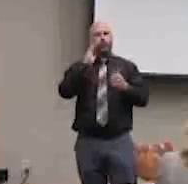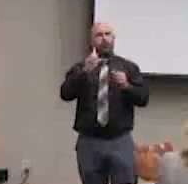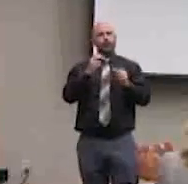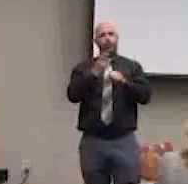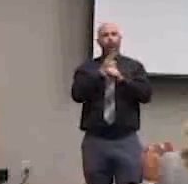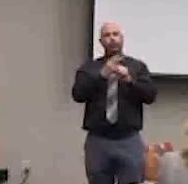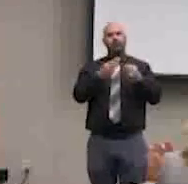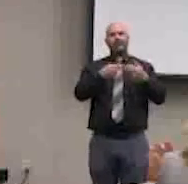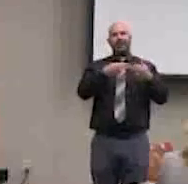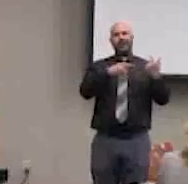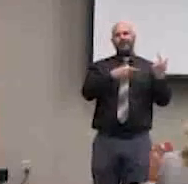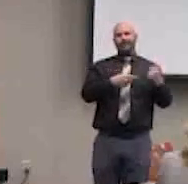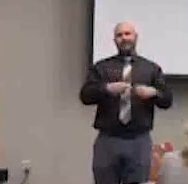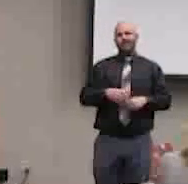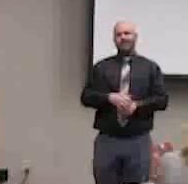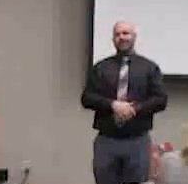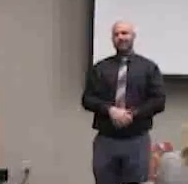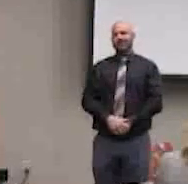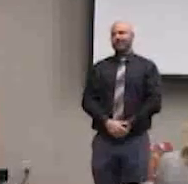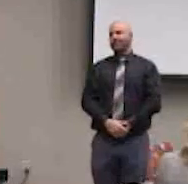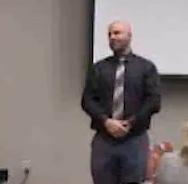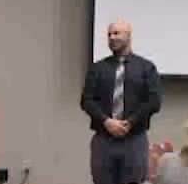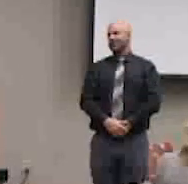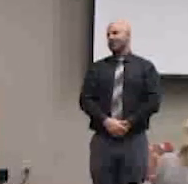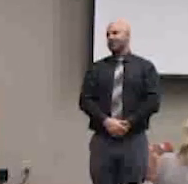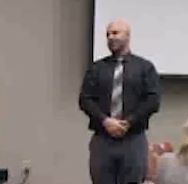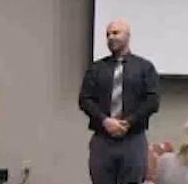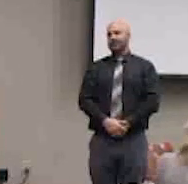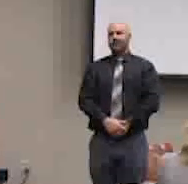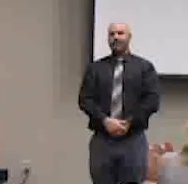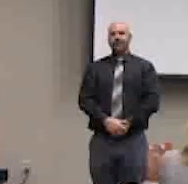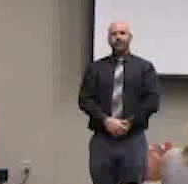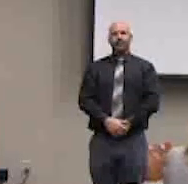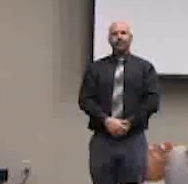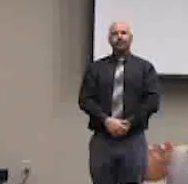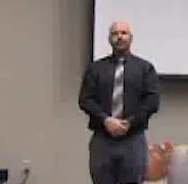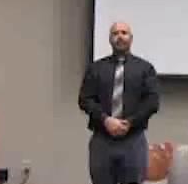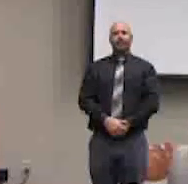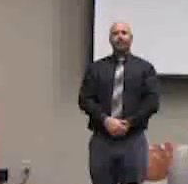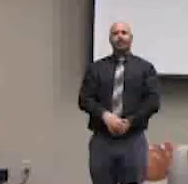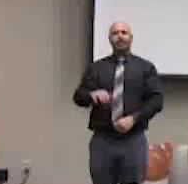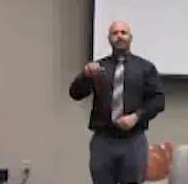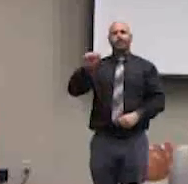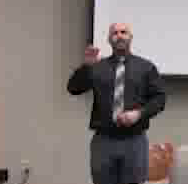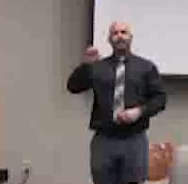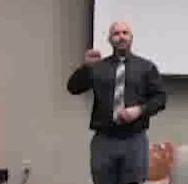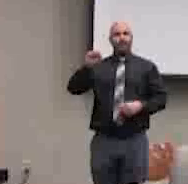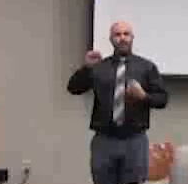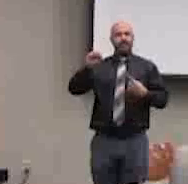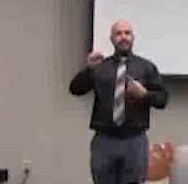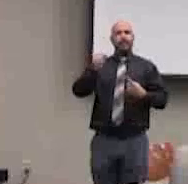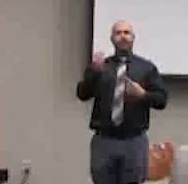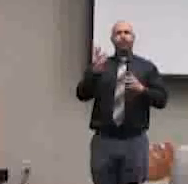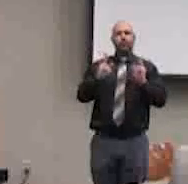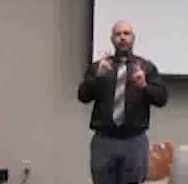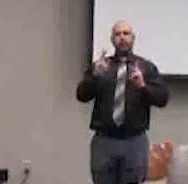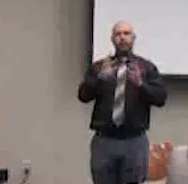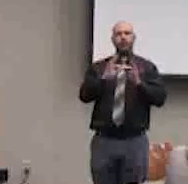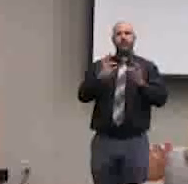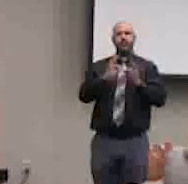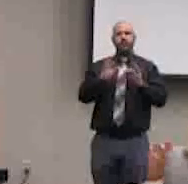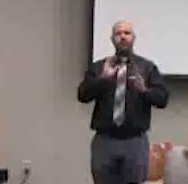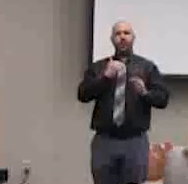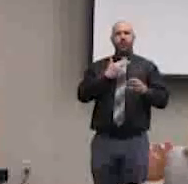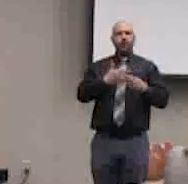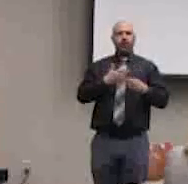So, ACS, I should also mention, a few people on the panel mentioned our name as well. We have been working with the